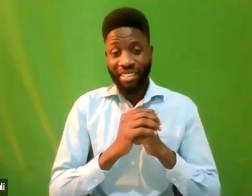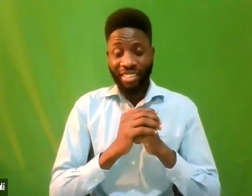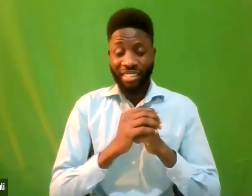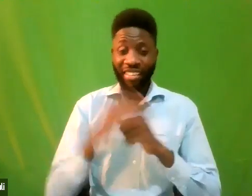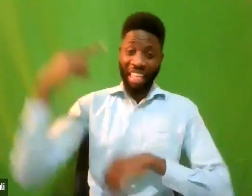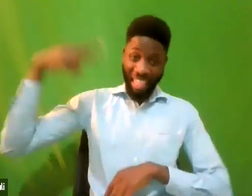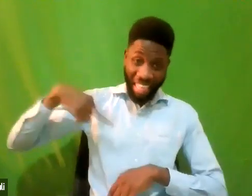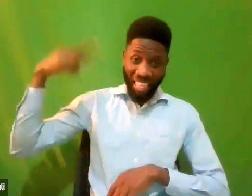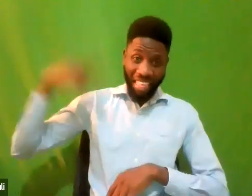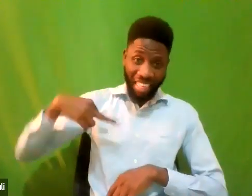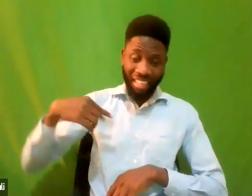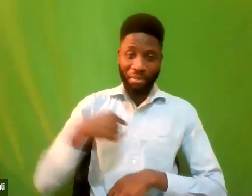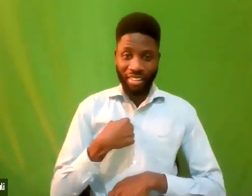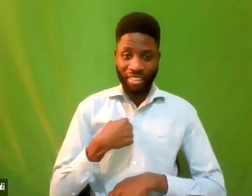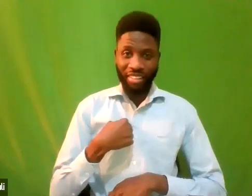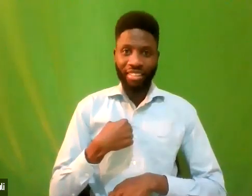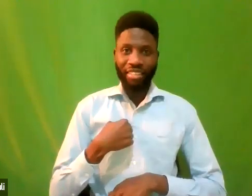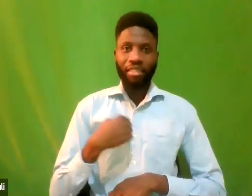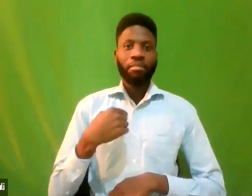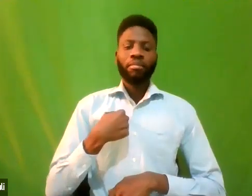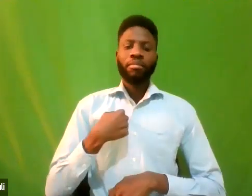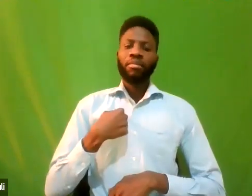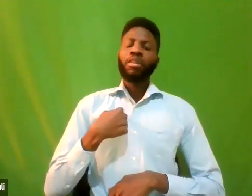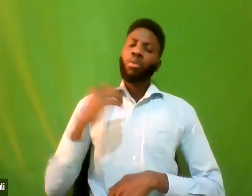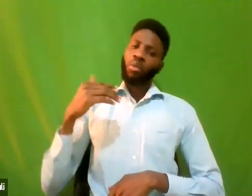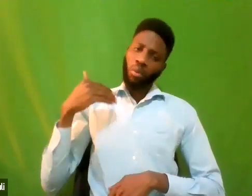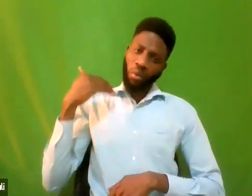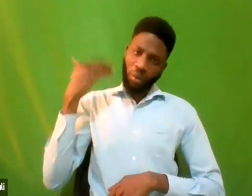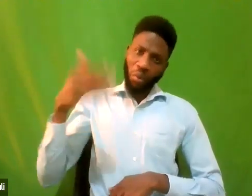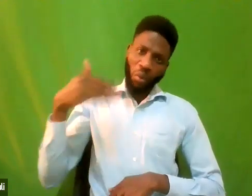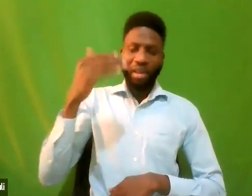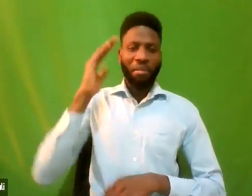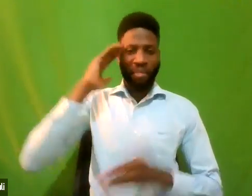Me always, I always believe I'm better than anyone.